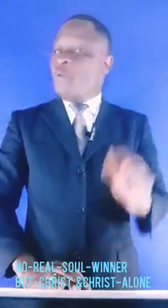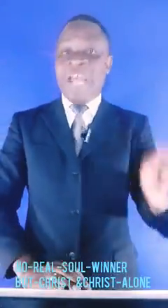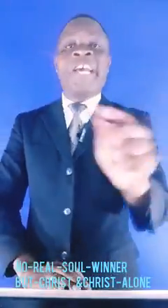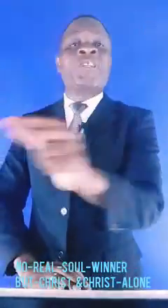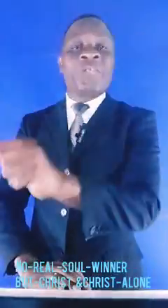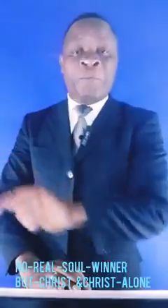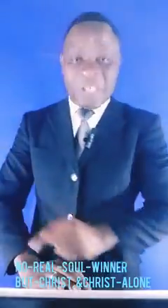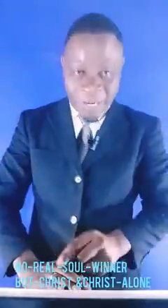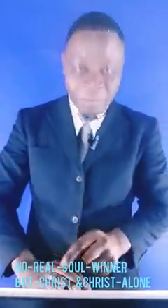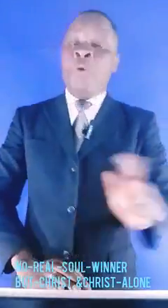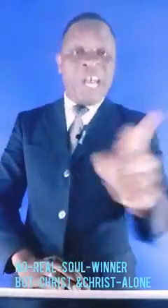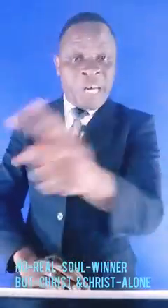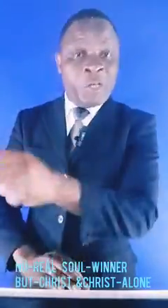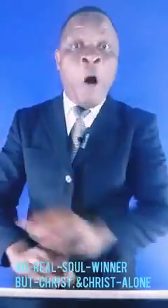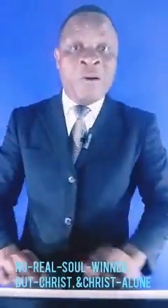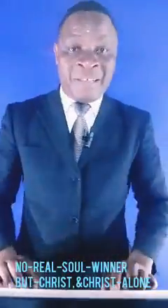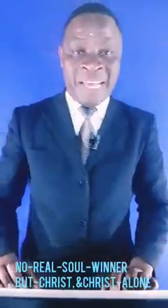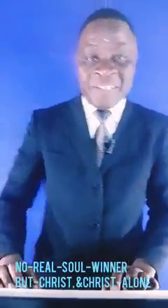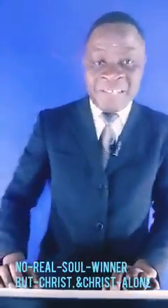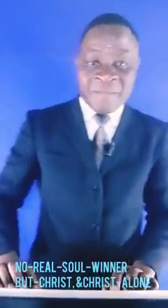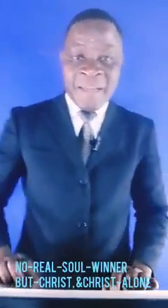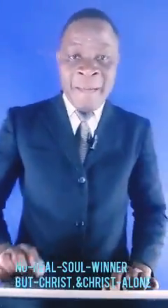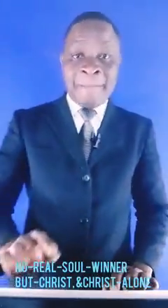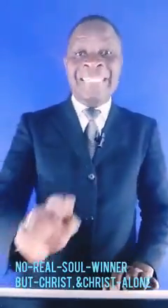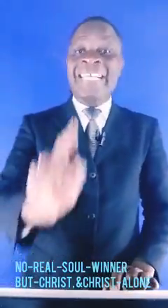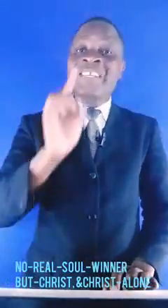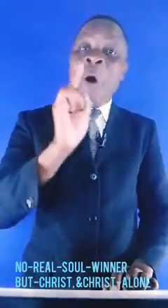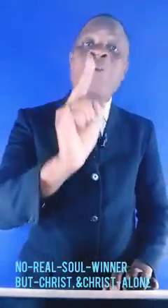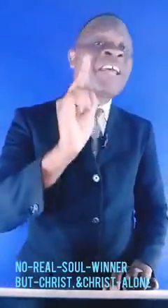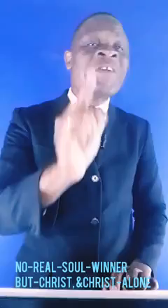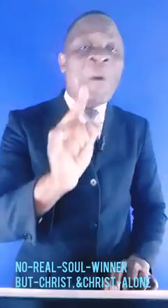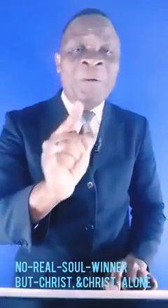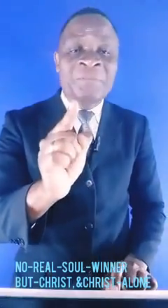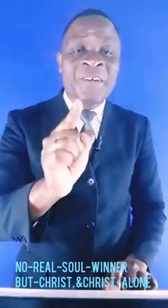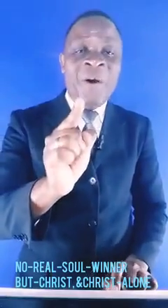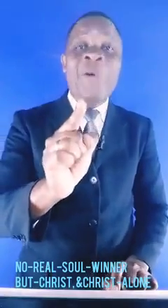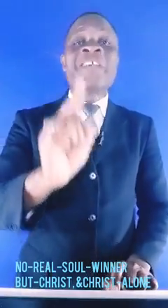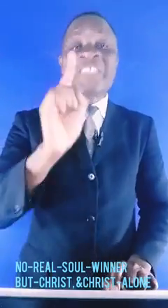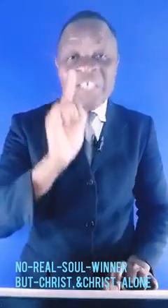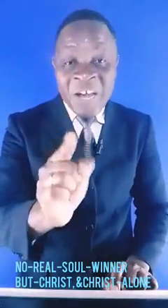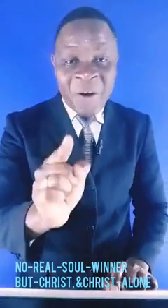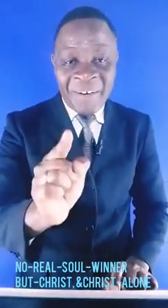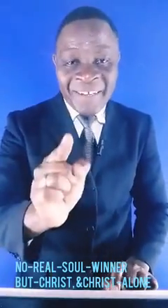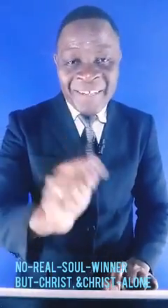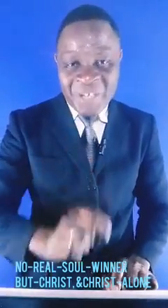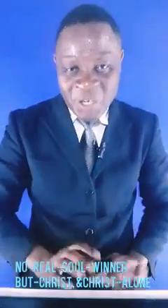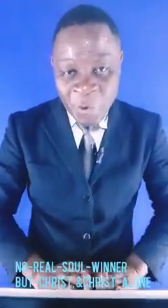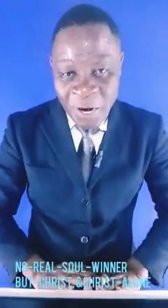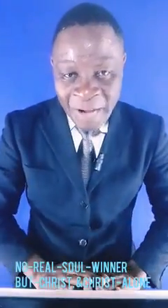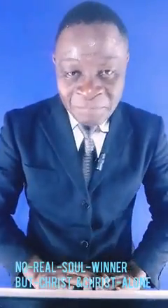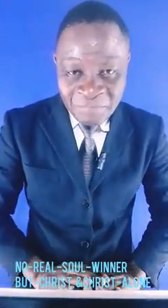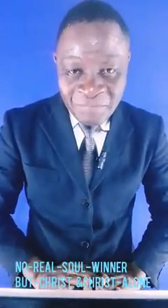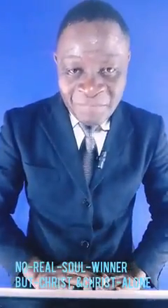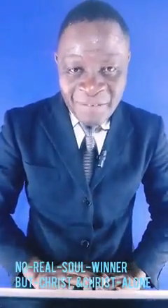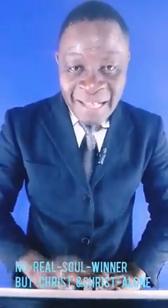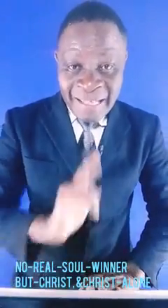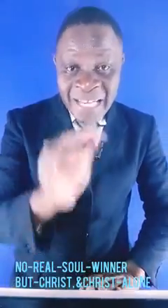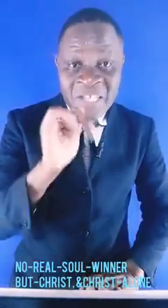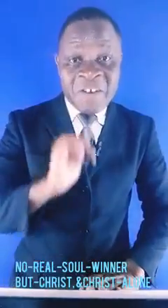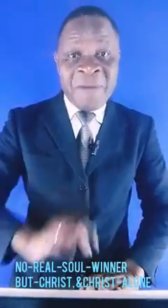we can do the preaching. We can do all the things. But it is only you who is the genuine soul winner. This